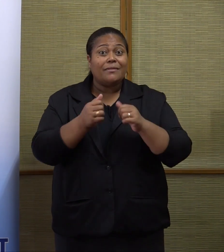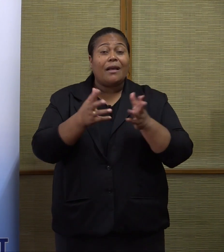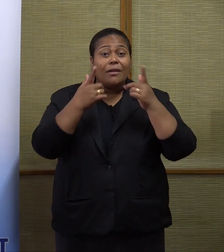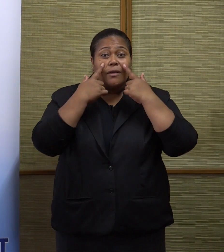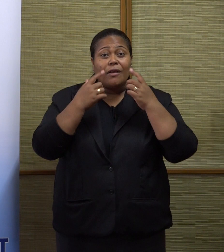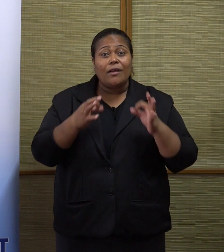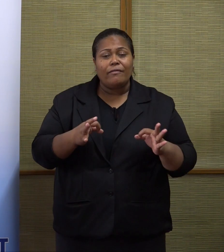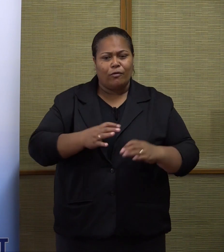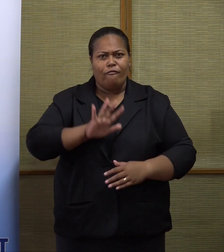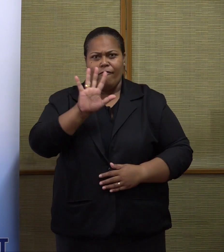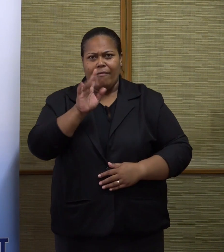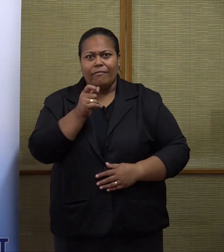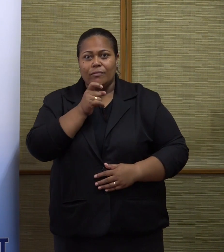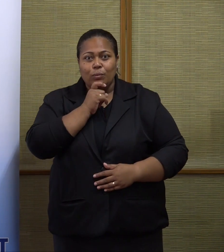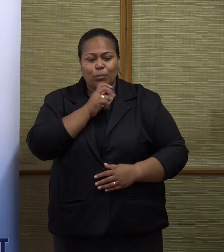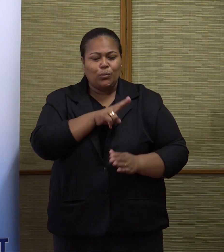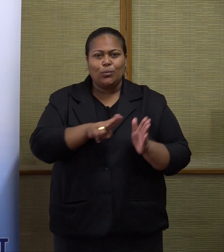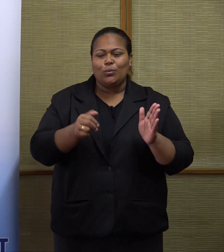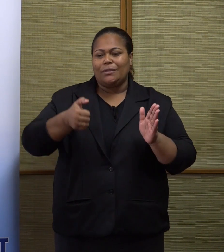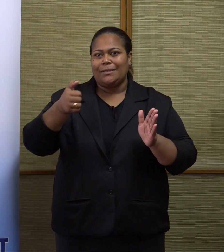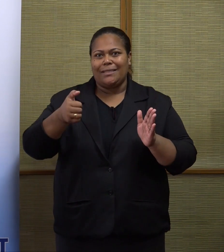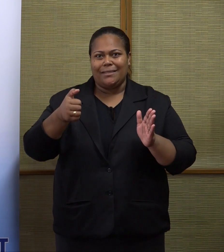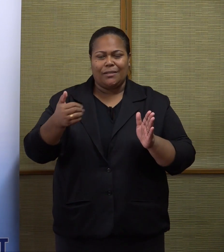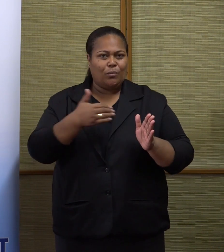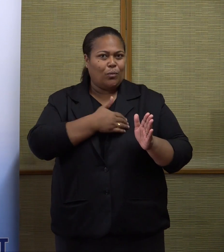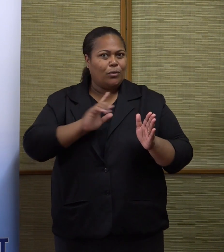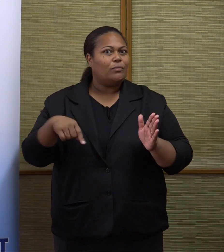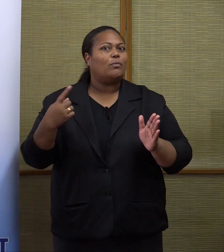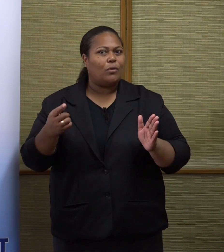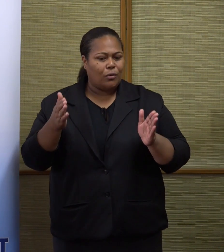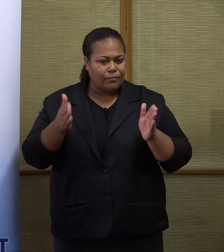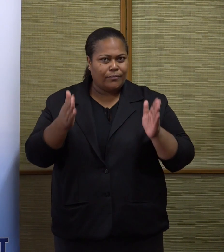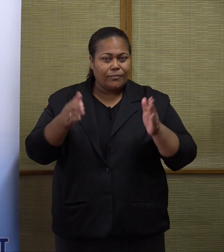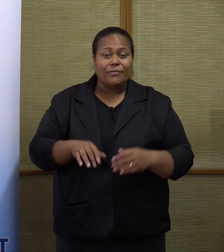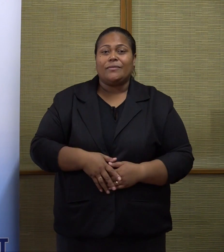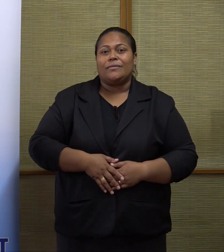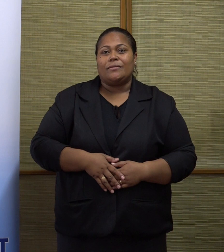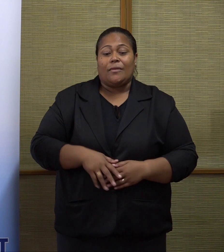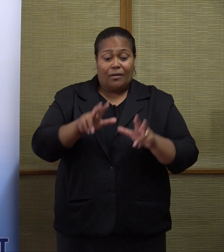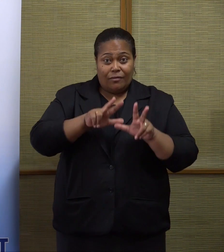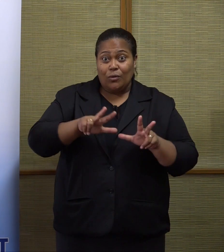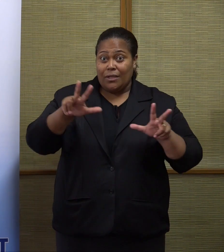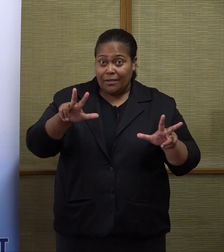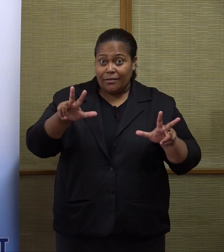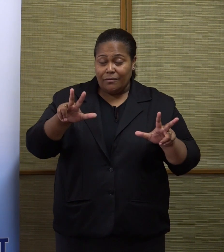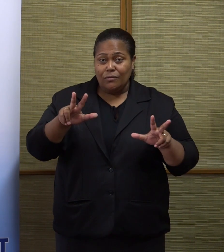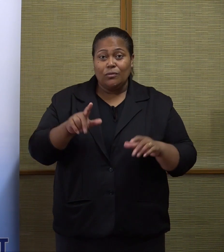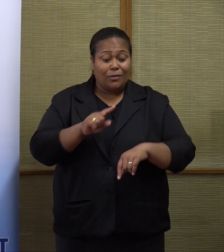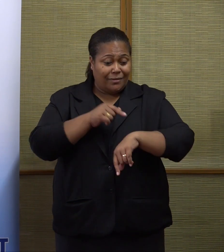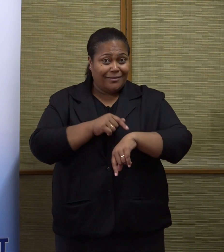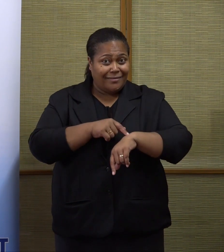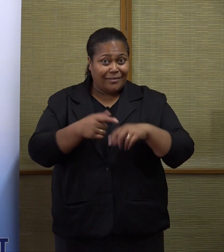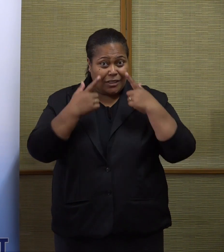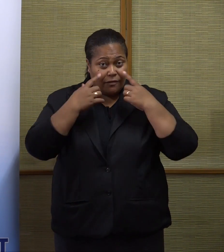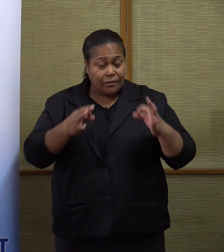at 5 p.m. to 6 a.m. tomorrow morning. I repeat myself again, Vanuatu